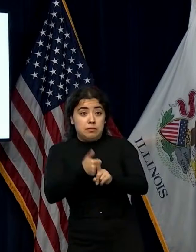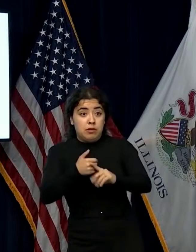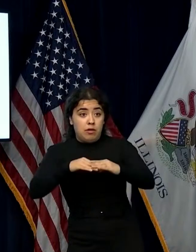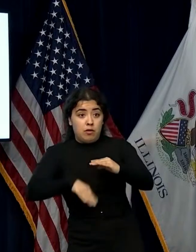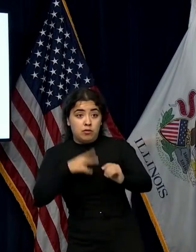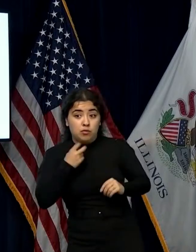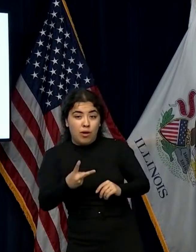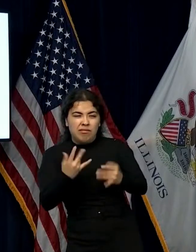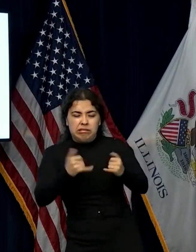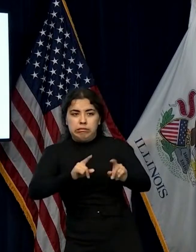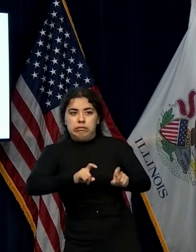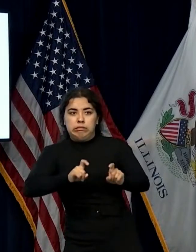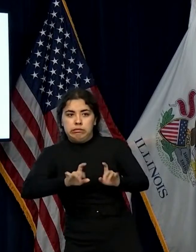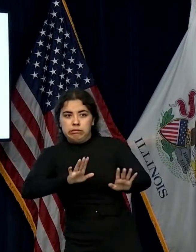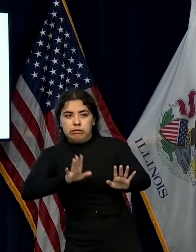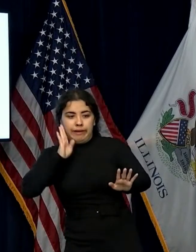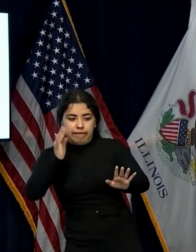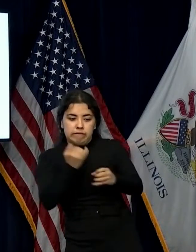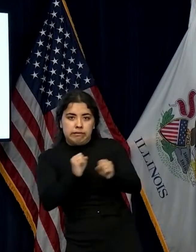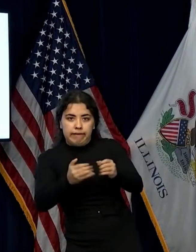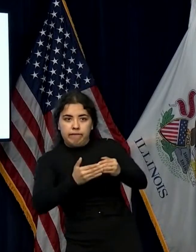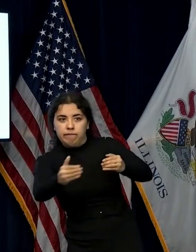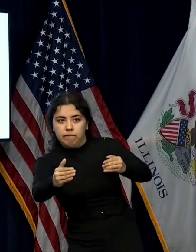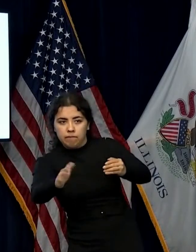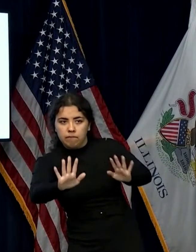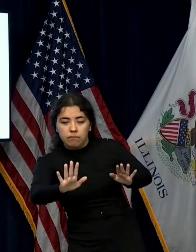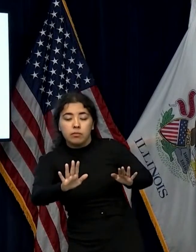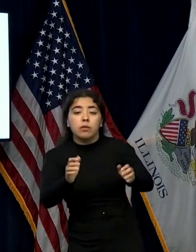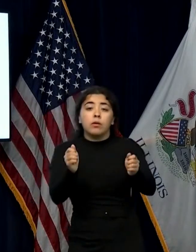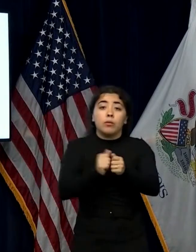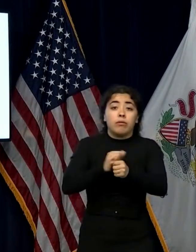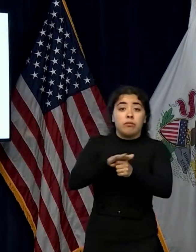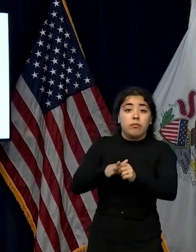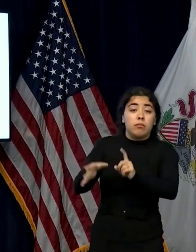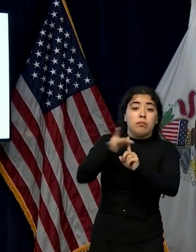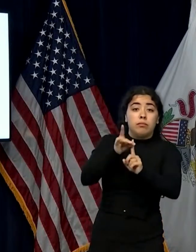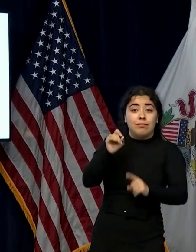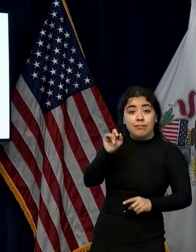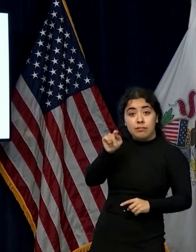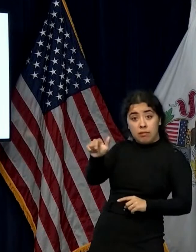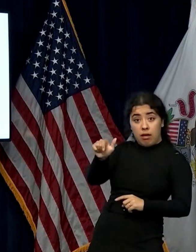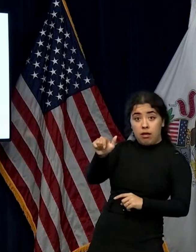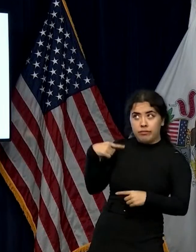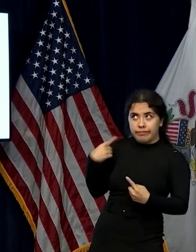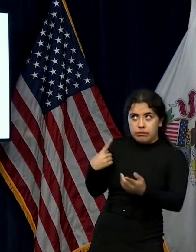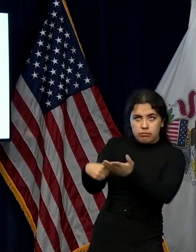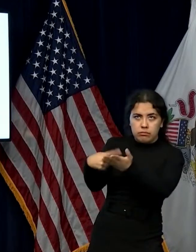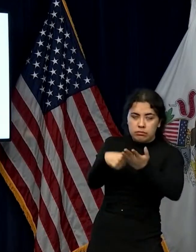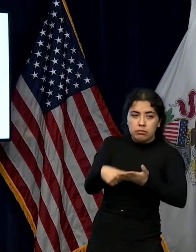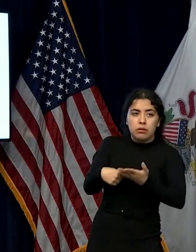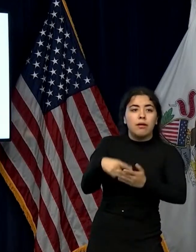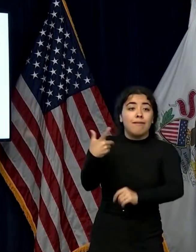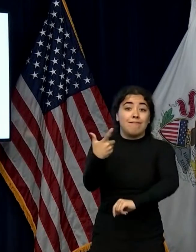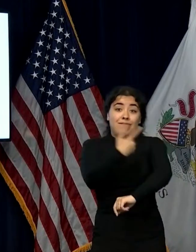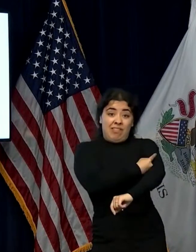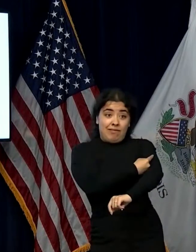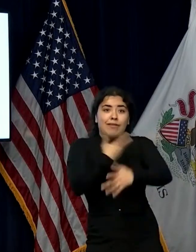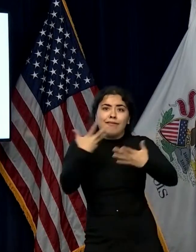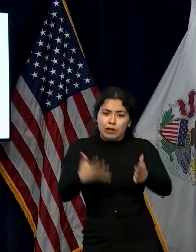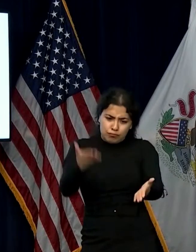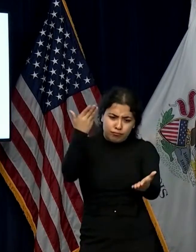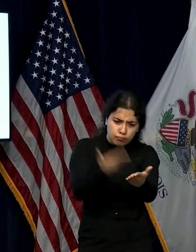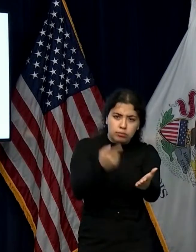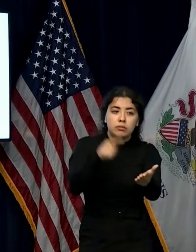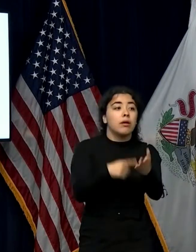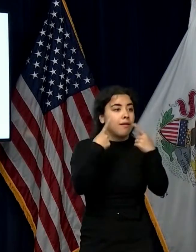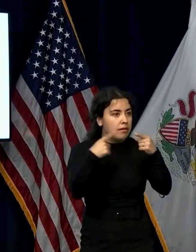underway now. Even with the Delta variant that we've all been talking about, the vaccines have been